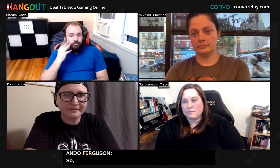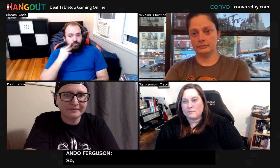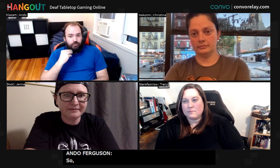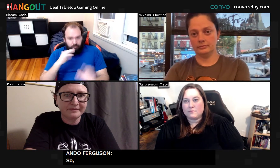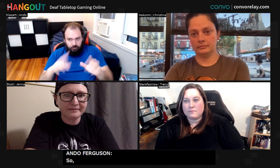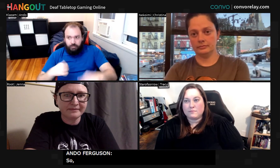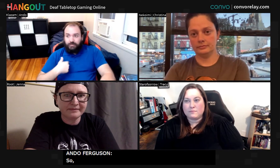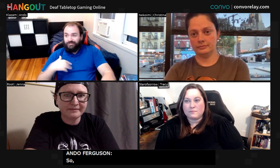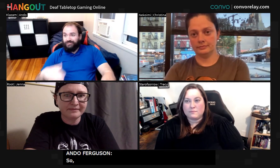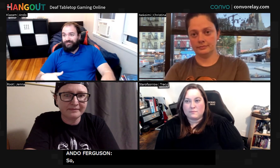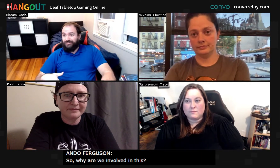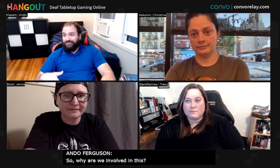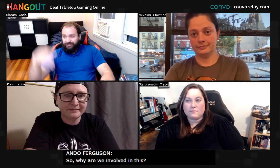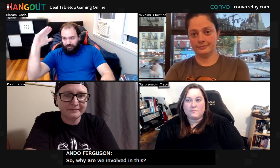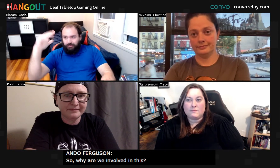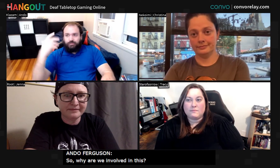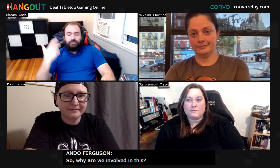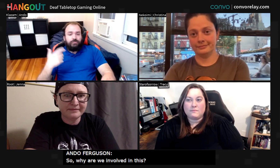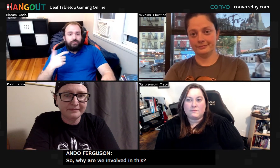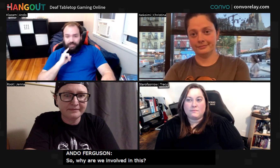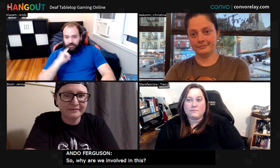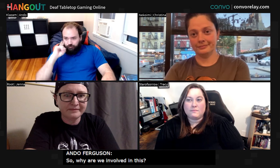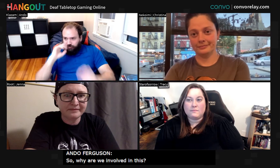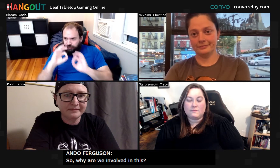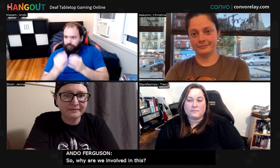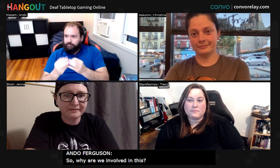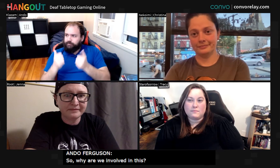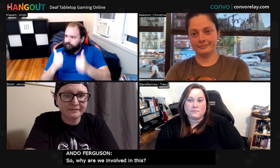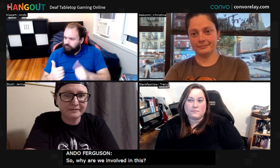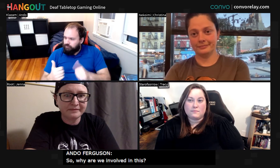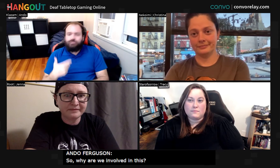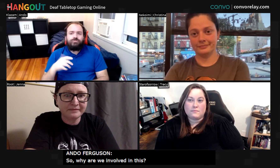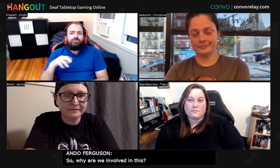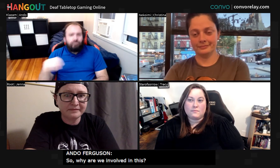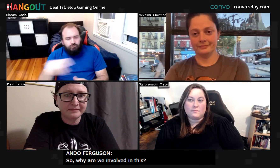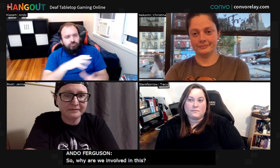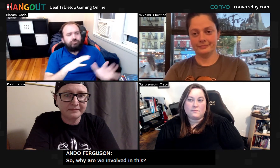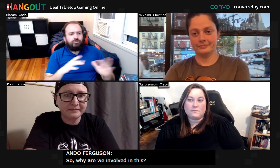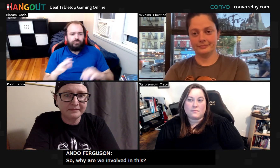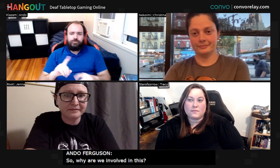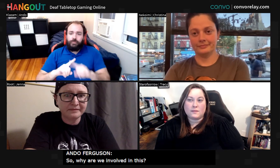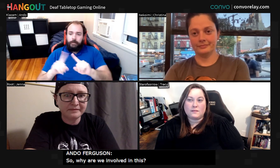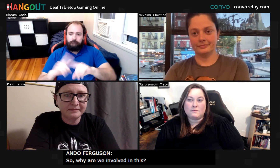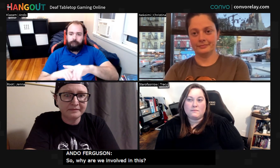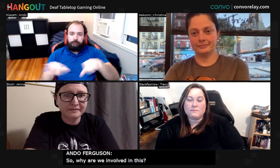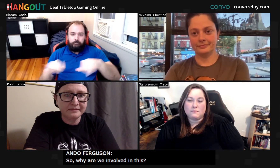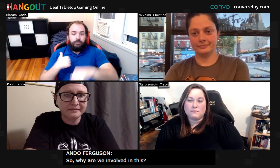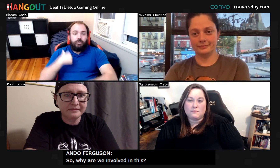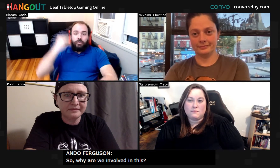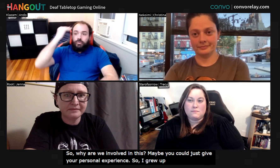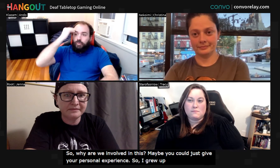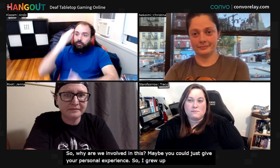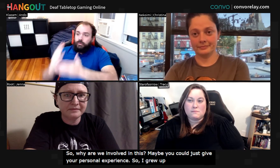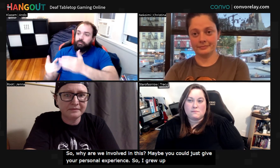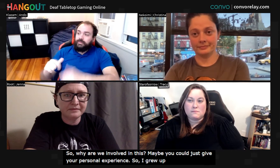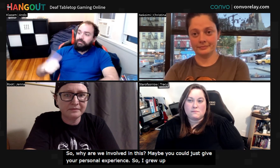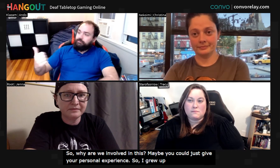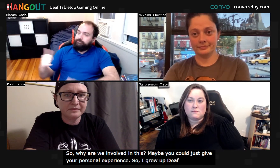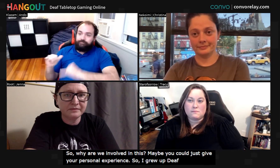me your personal experience, my personal. So I grew up deaf, with a deaf family, but at the same time, I knew